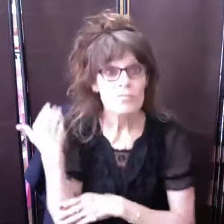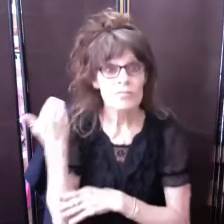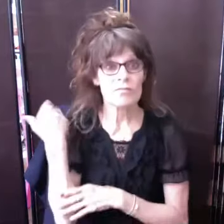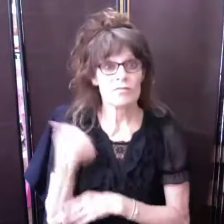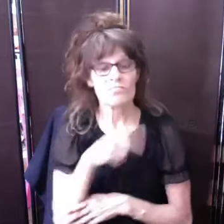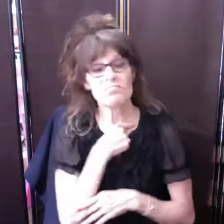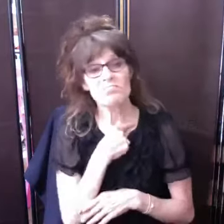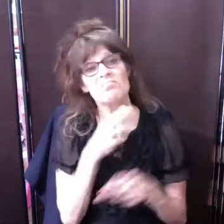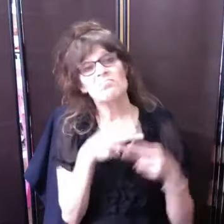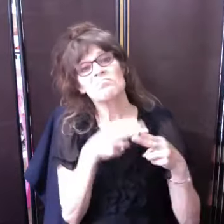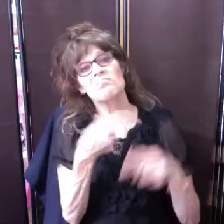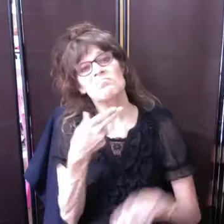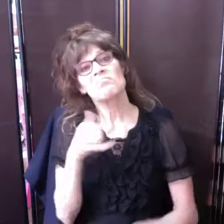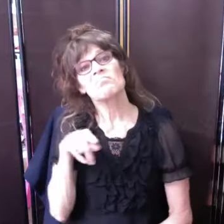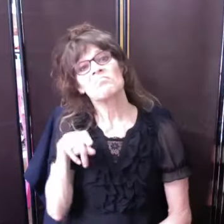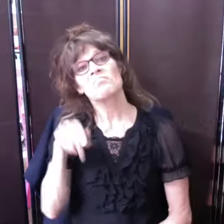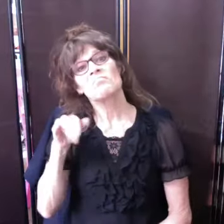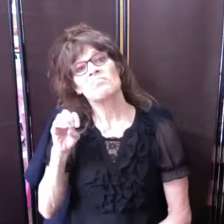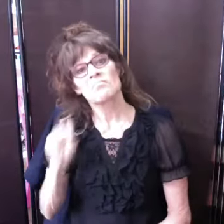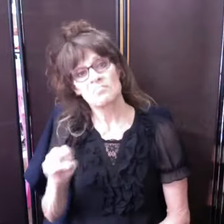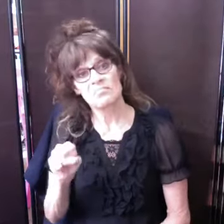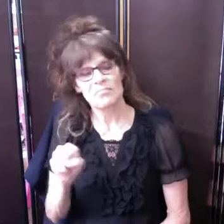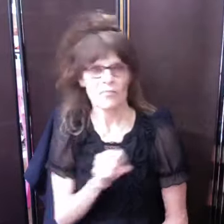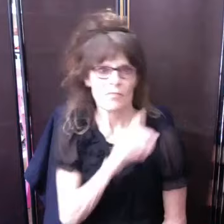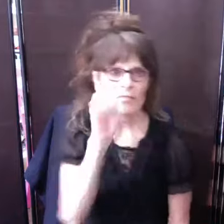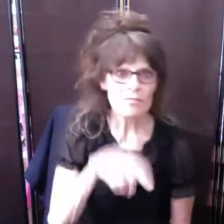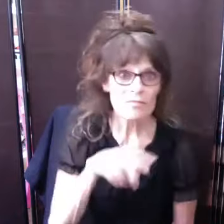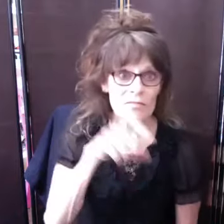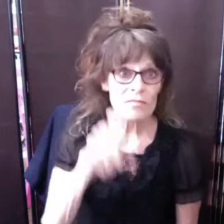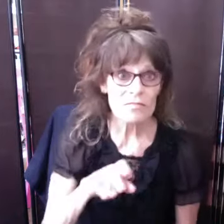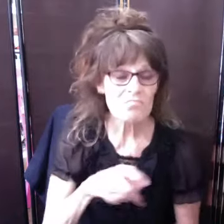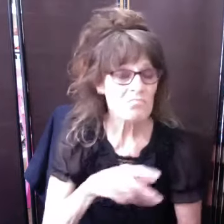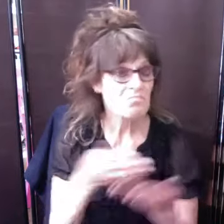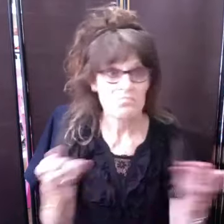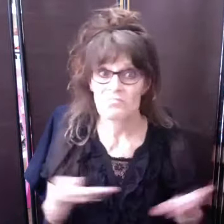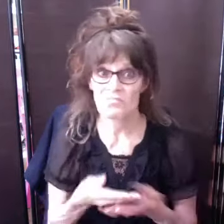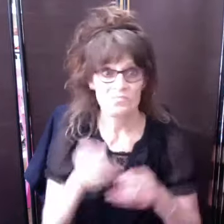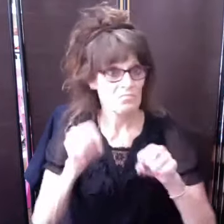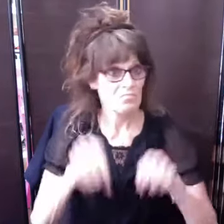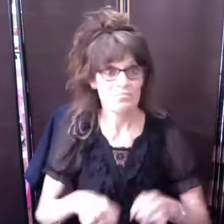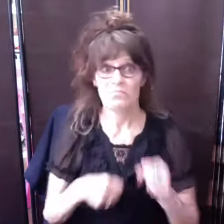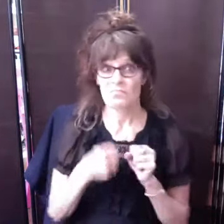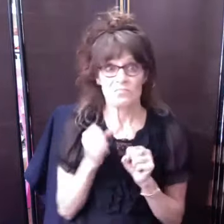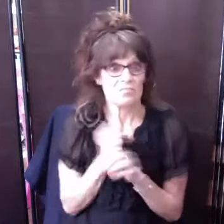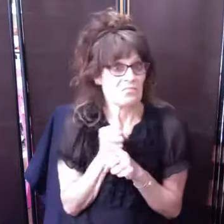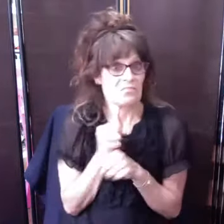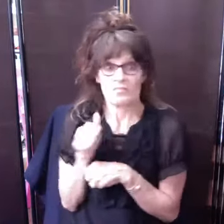called hippies. And in Dallas, Texas, there were places where they couldn't rent an apartment or a room back then. And so my mother would collect